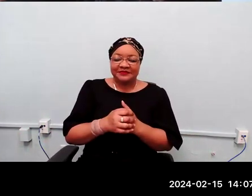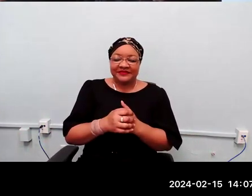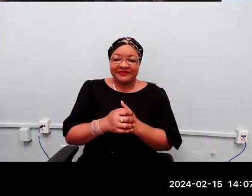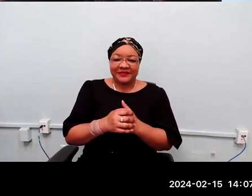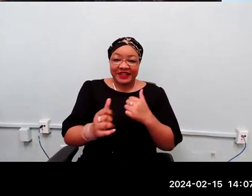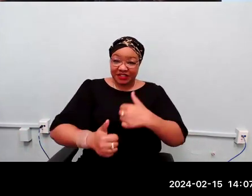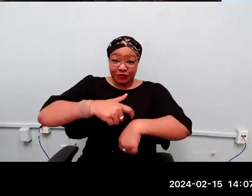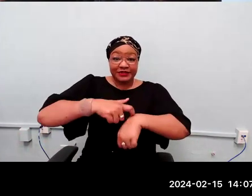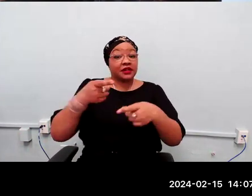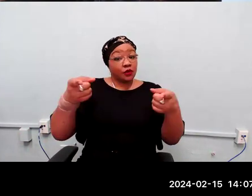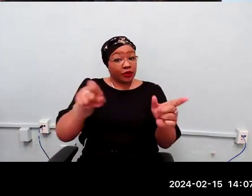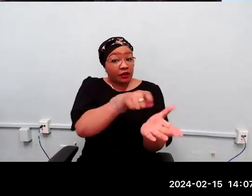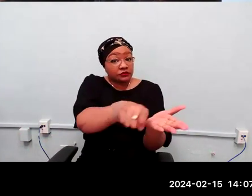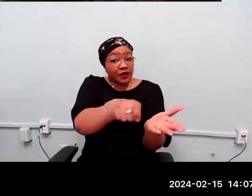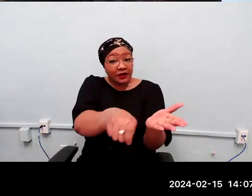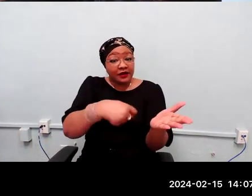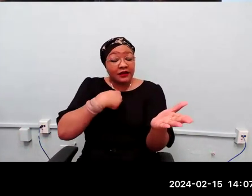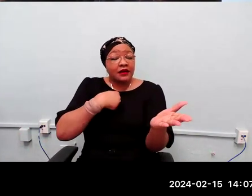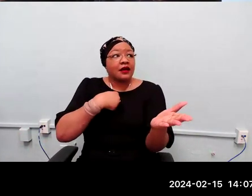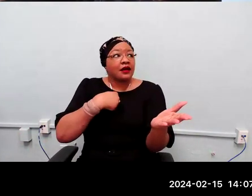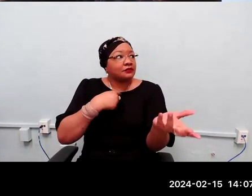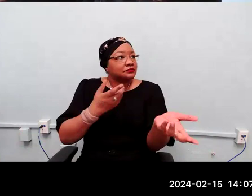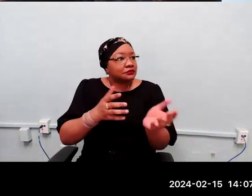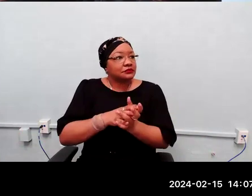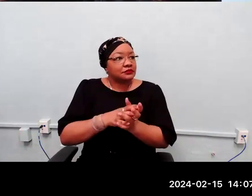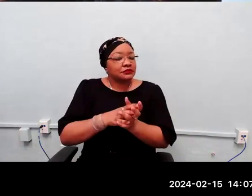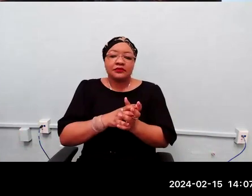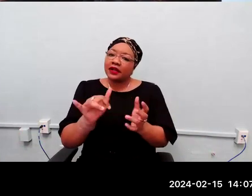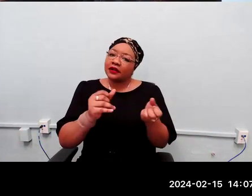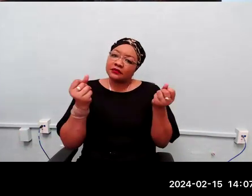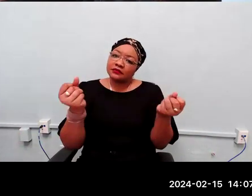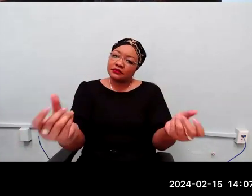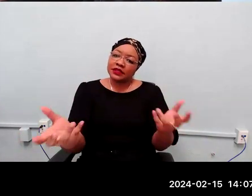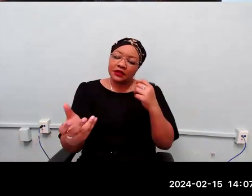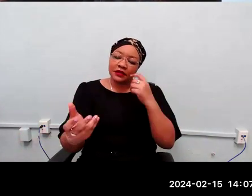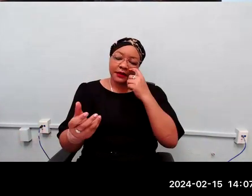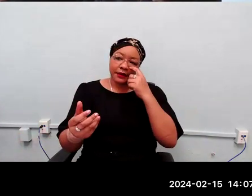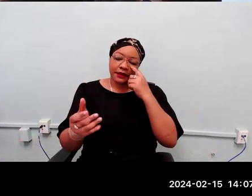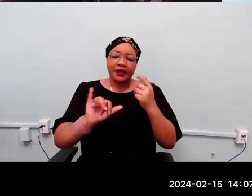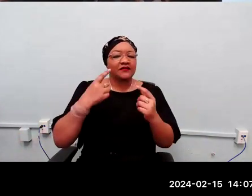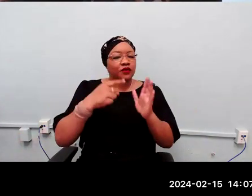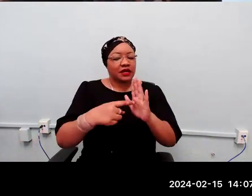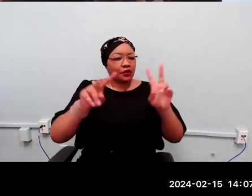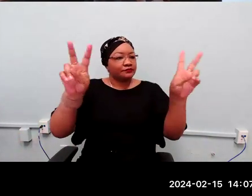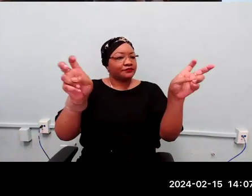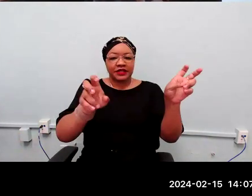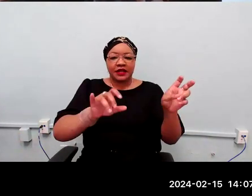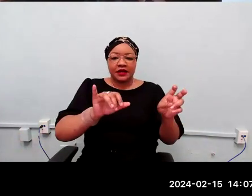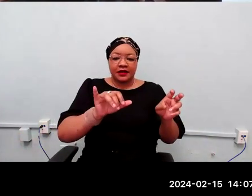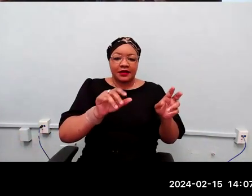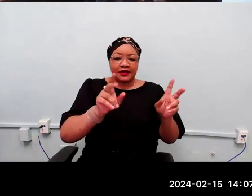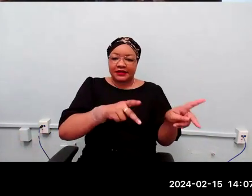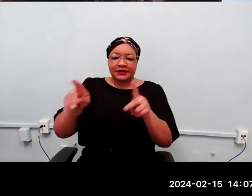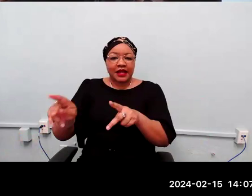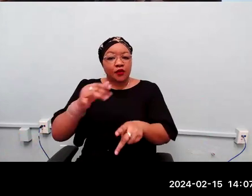usually when I write, like a lot of the pieces that go into like a woman, for example, you know, there